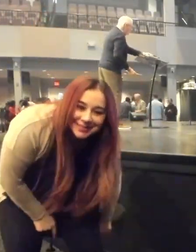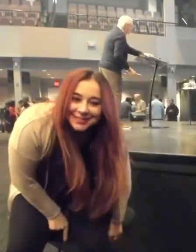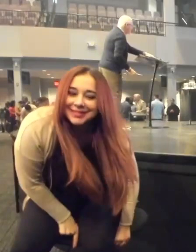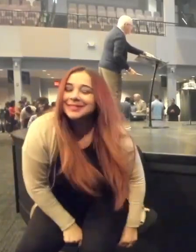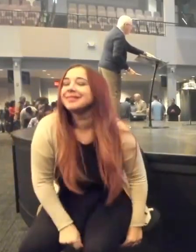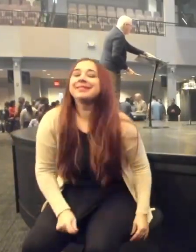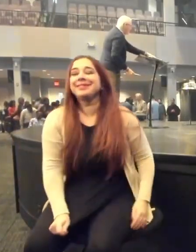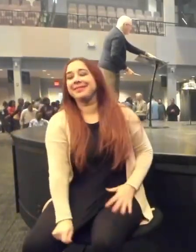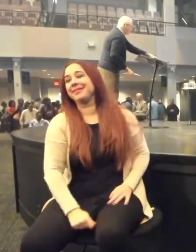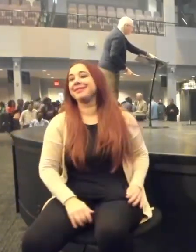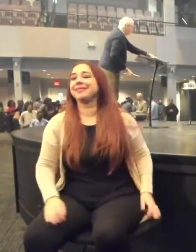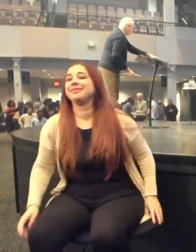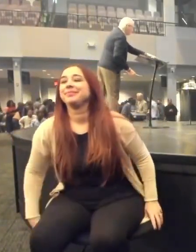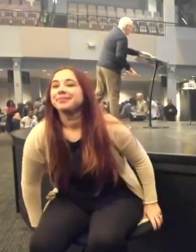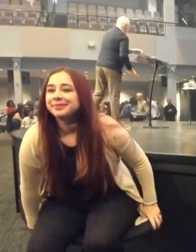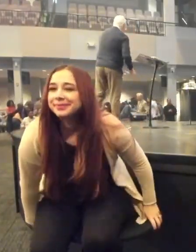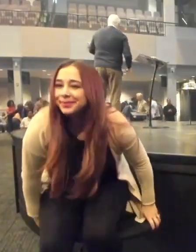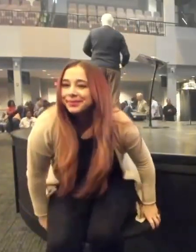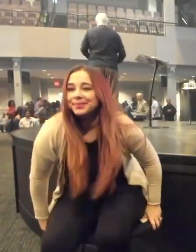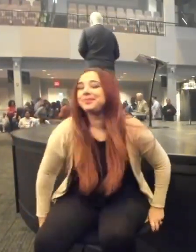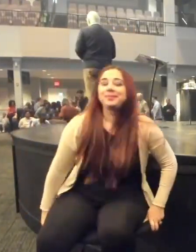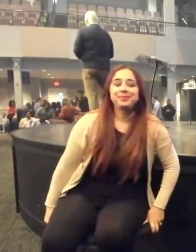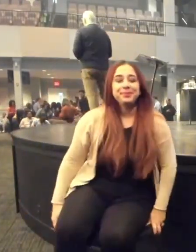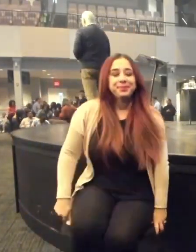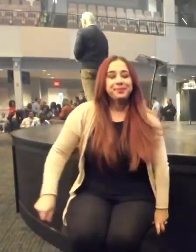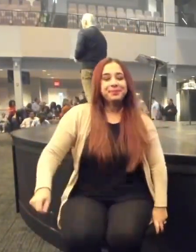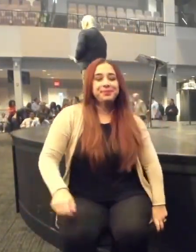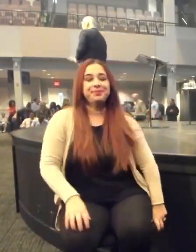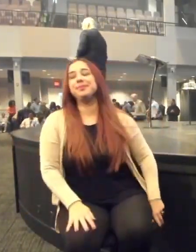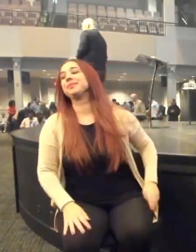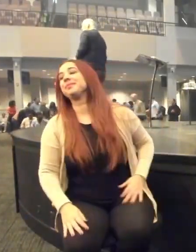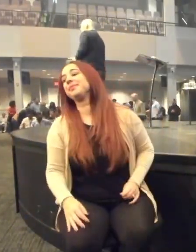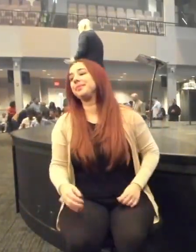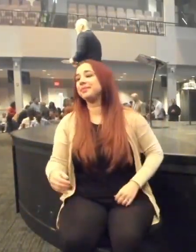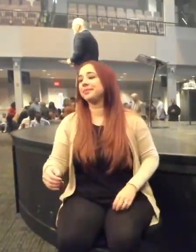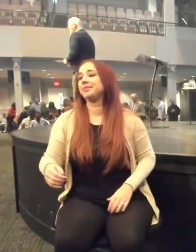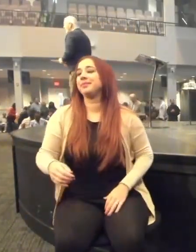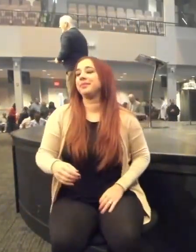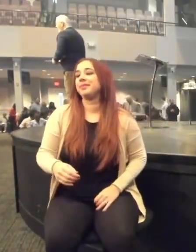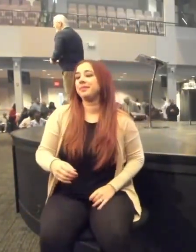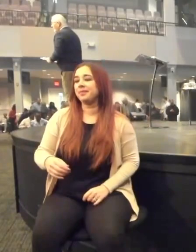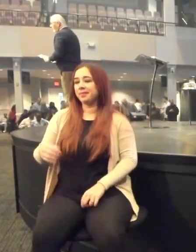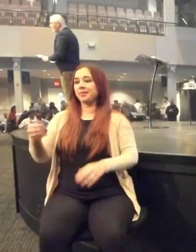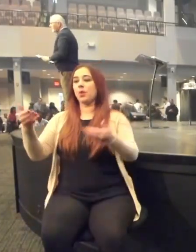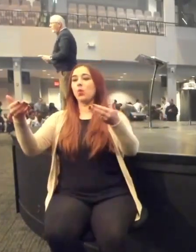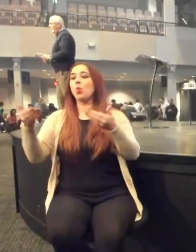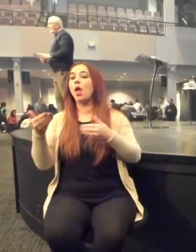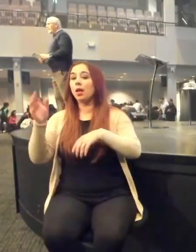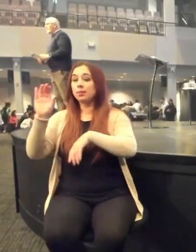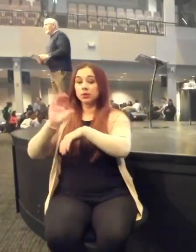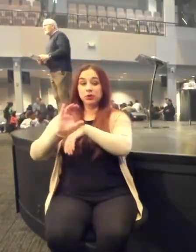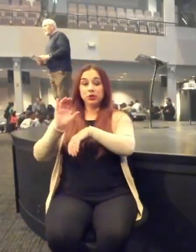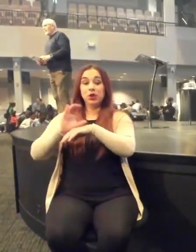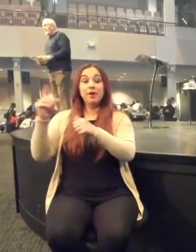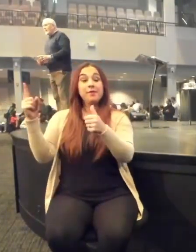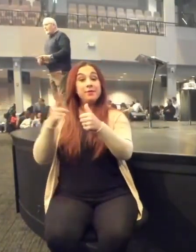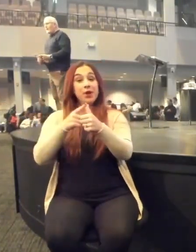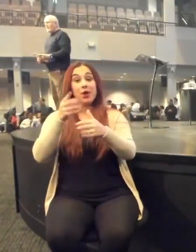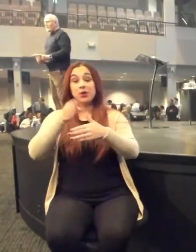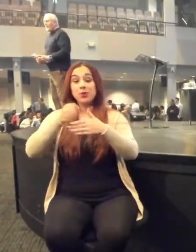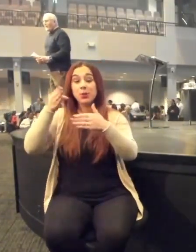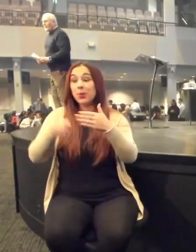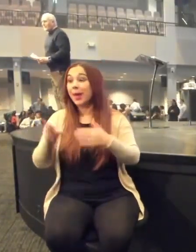continue in worship together. Welcome to church. Good to see everybody here on the first weekend of December.